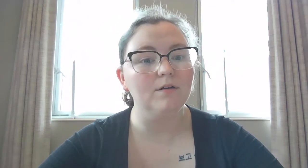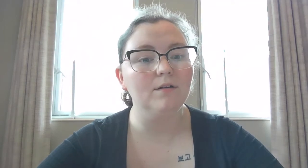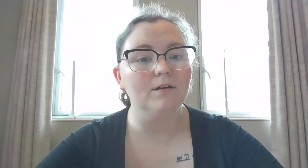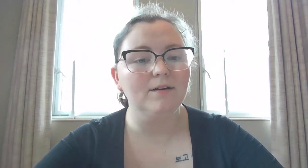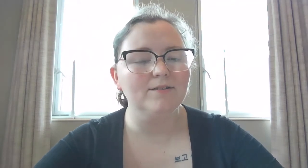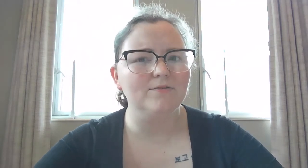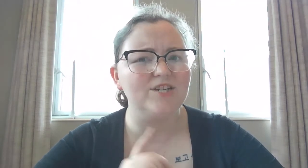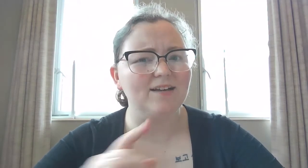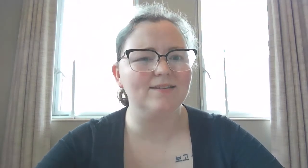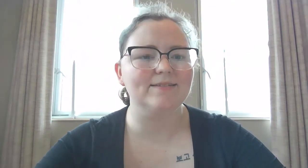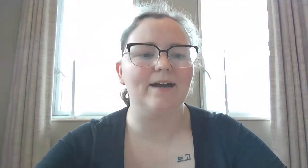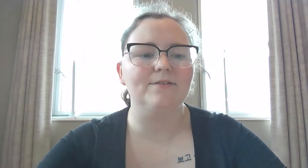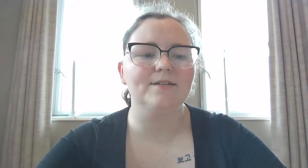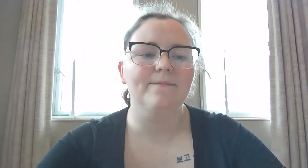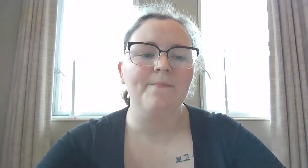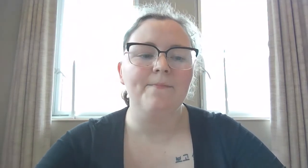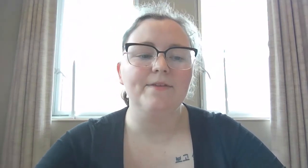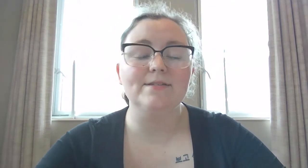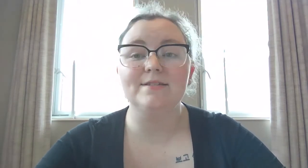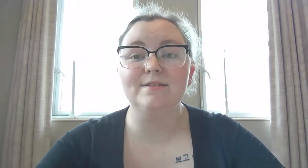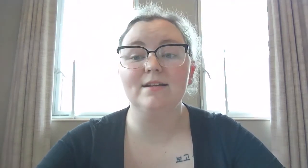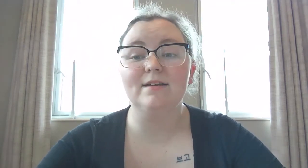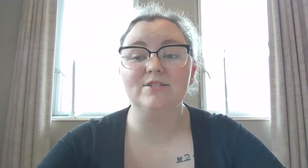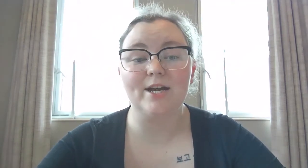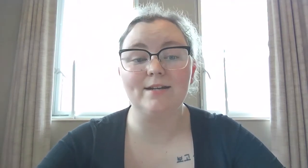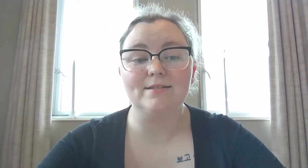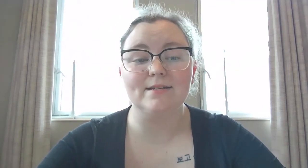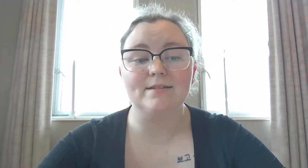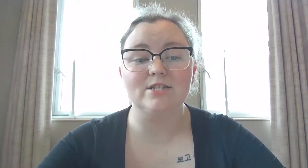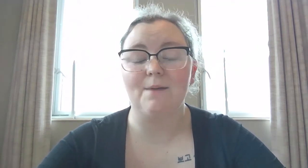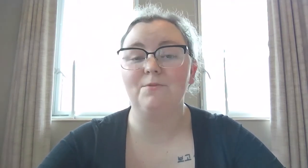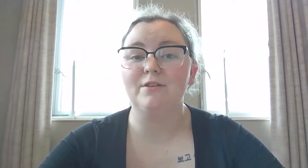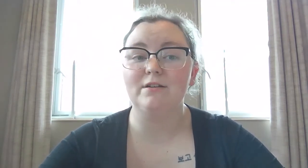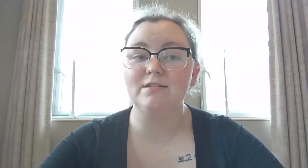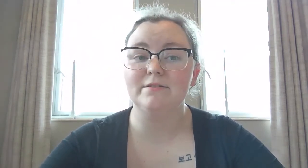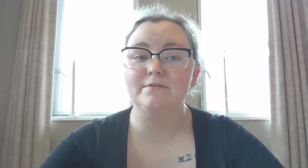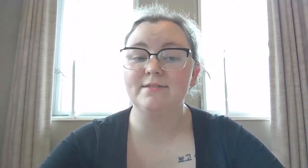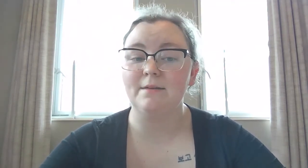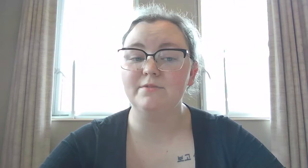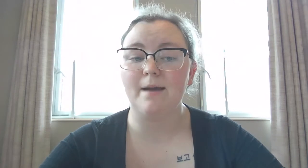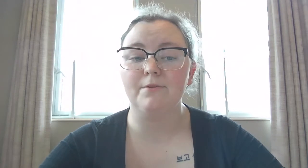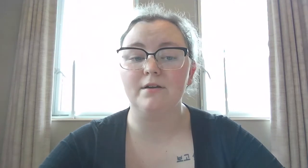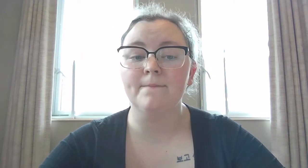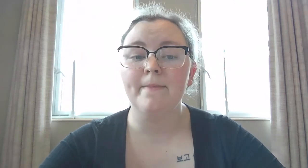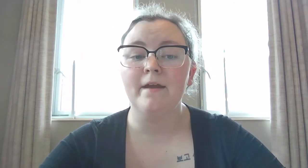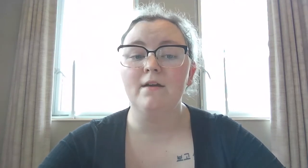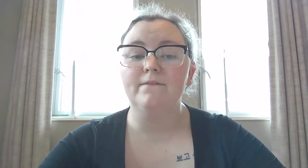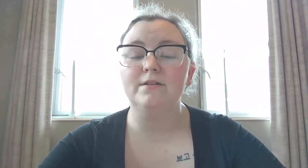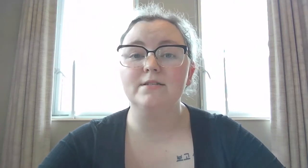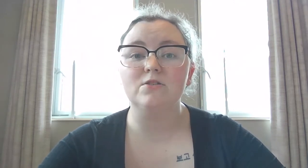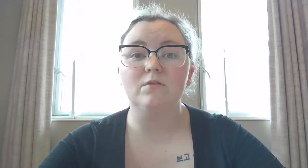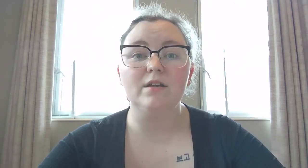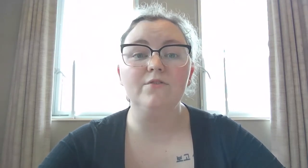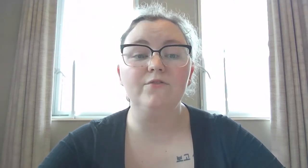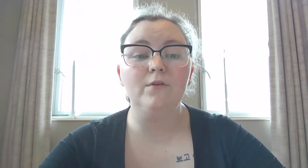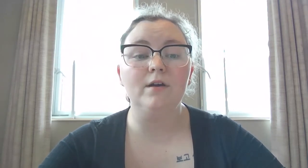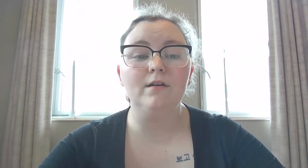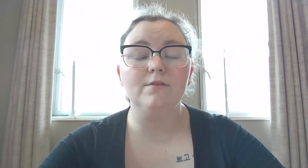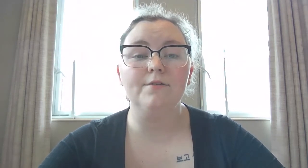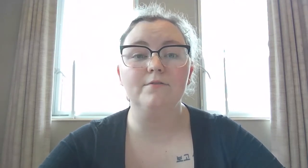So check this out. This is Genesis chapter 32, same chapter, verses 24 through